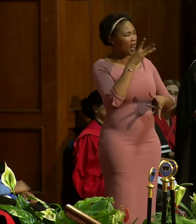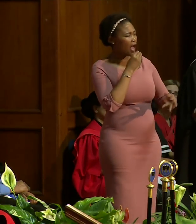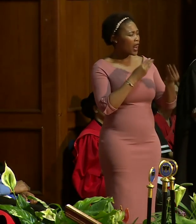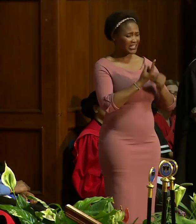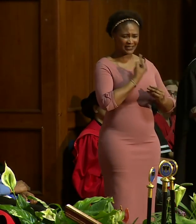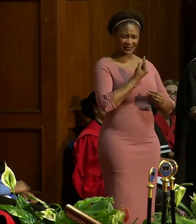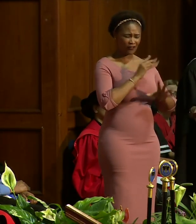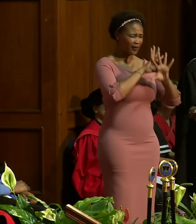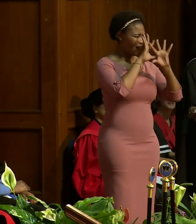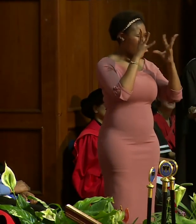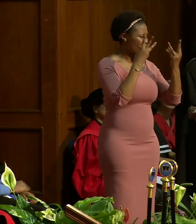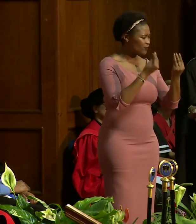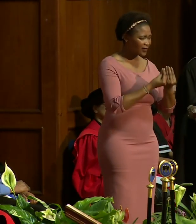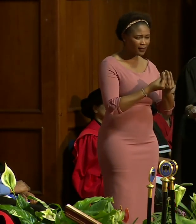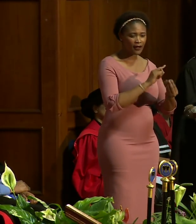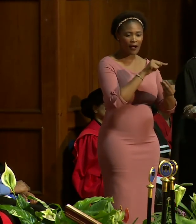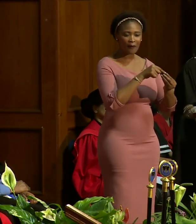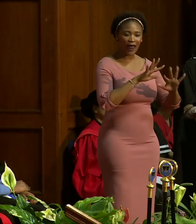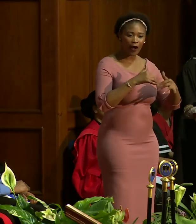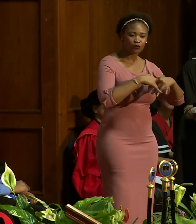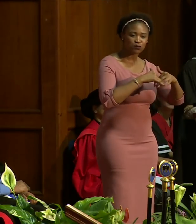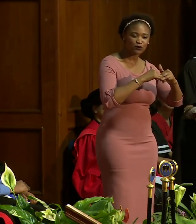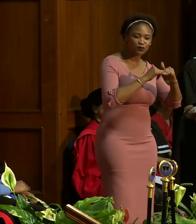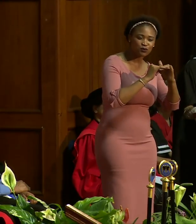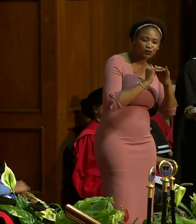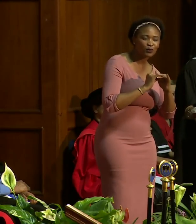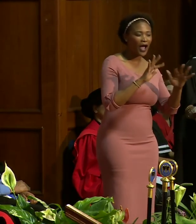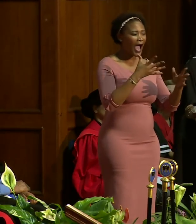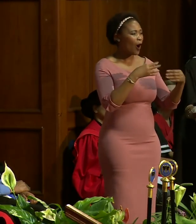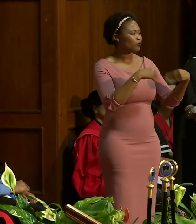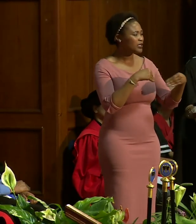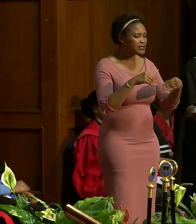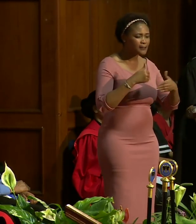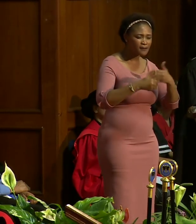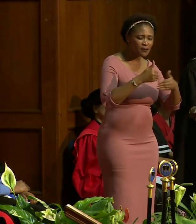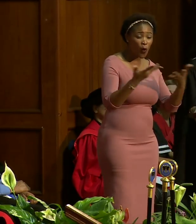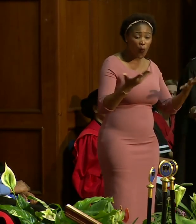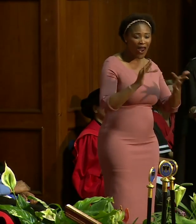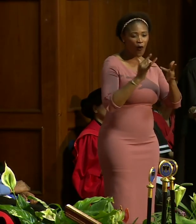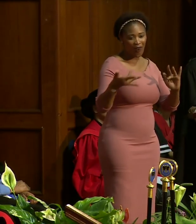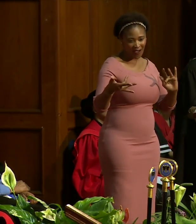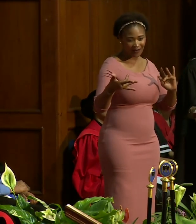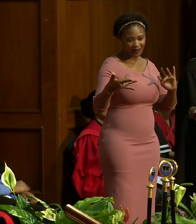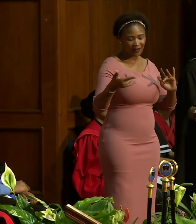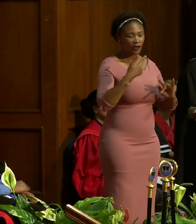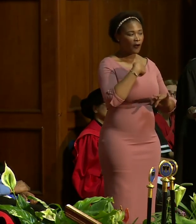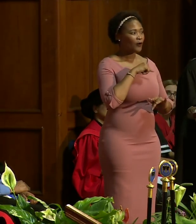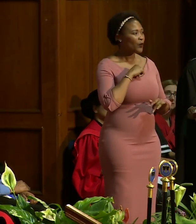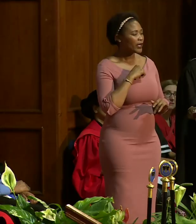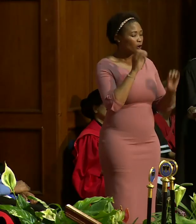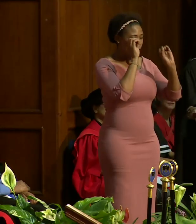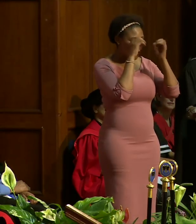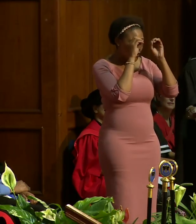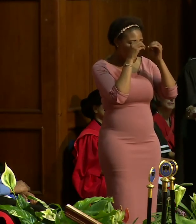everything that we needed to know about how to build the software, how to run a business online. We literally